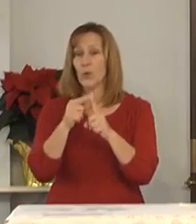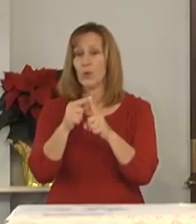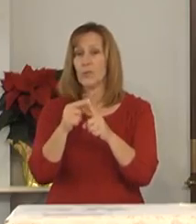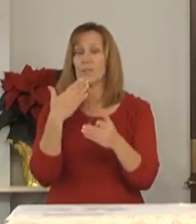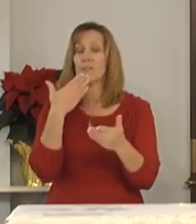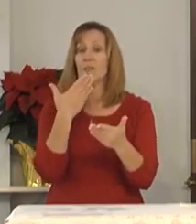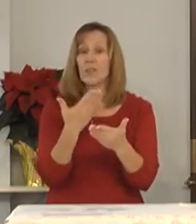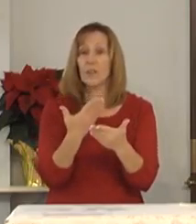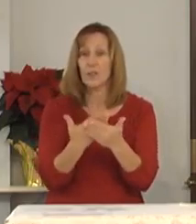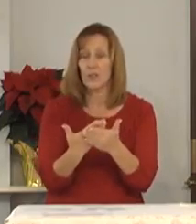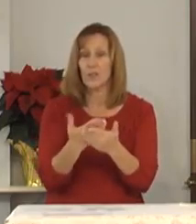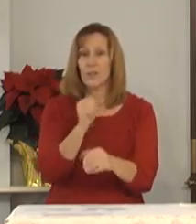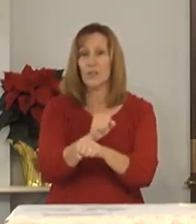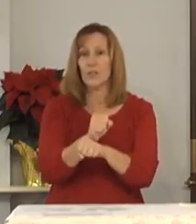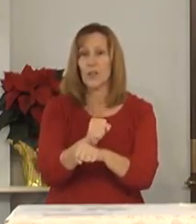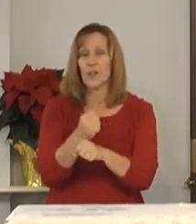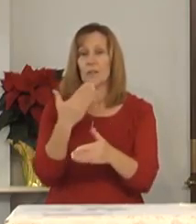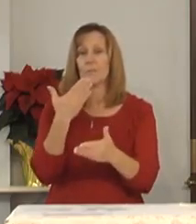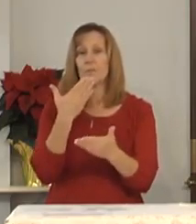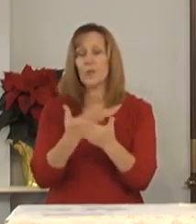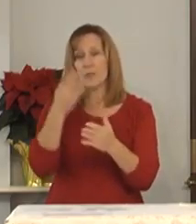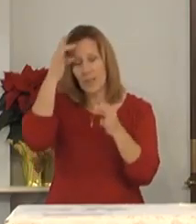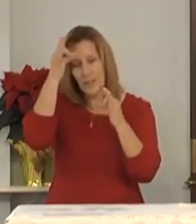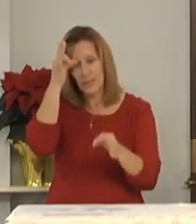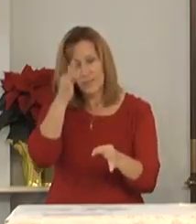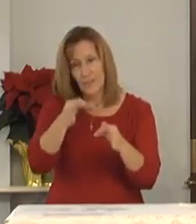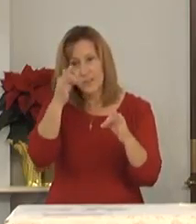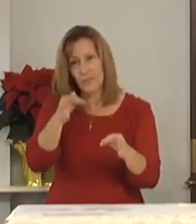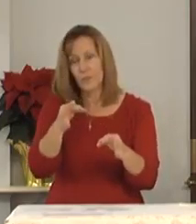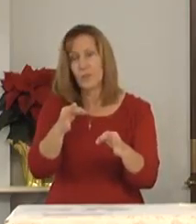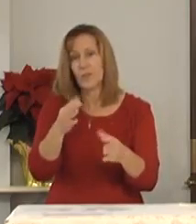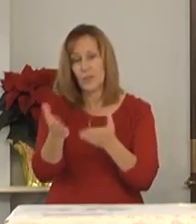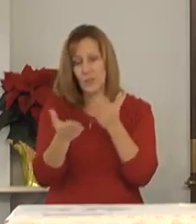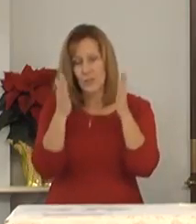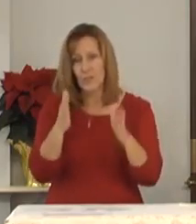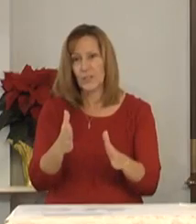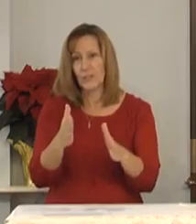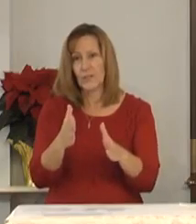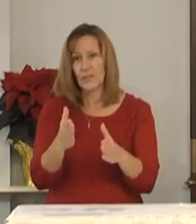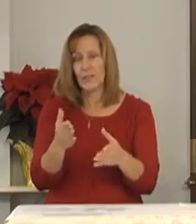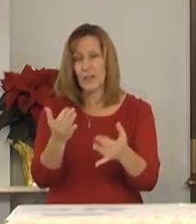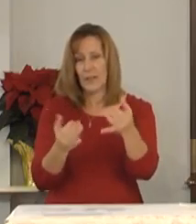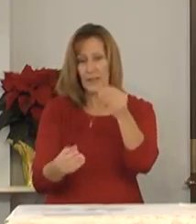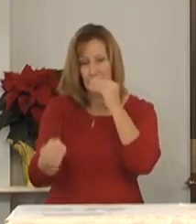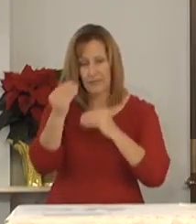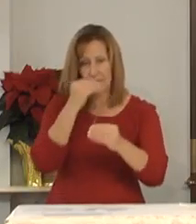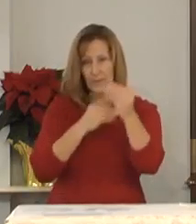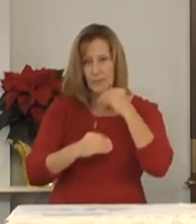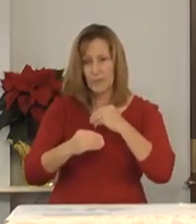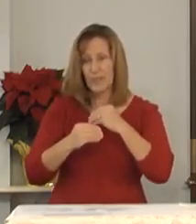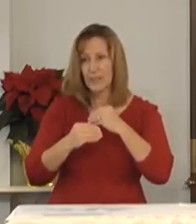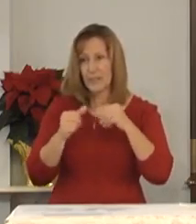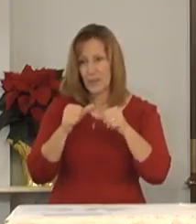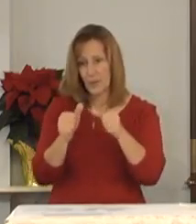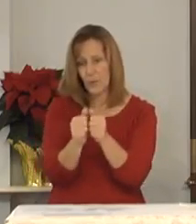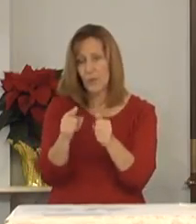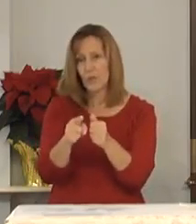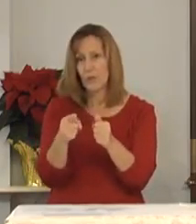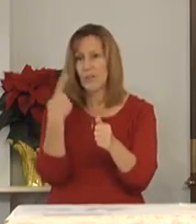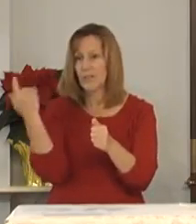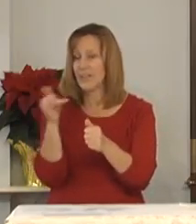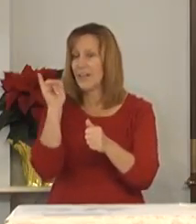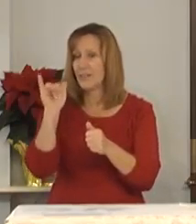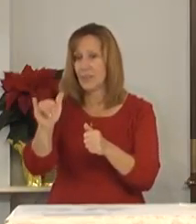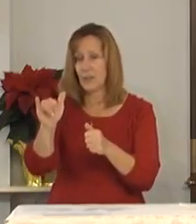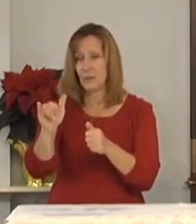well done, thou good and faithful servant, and take our place at the feast which has no end. Hear